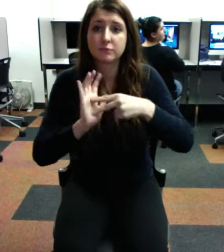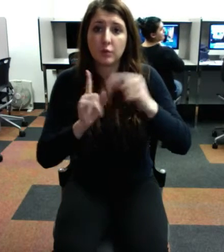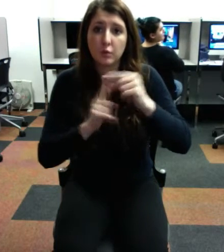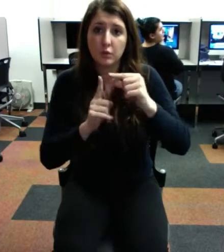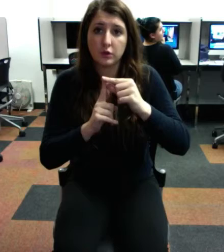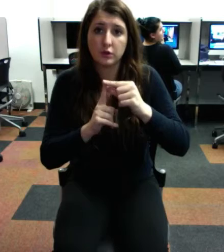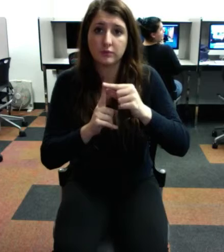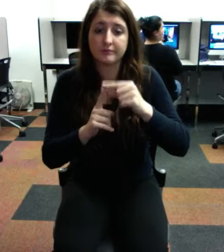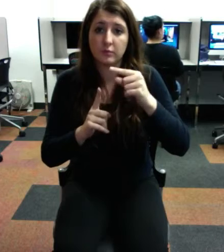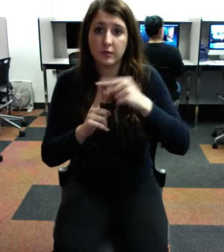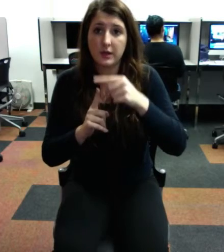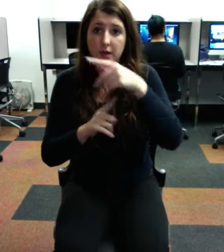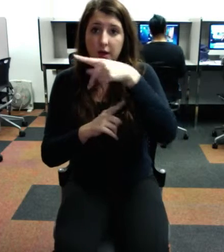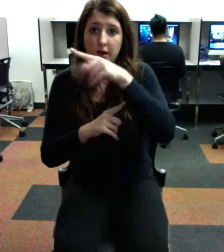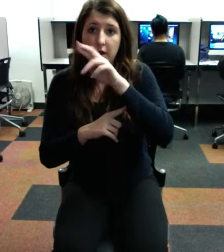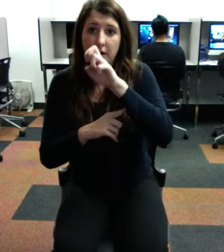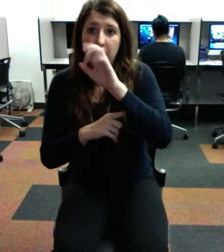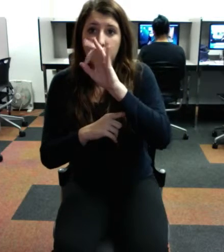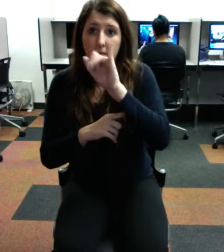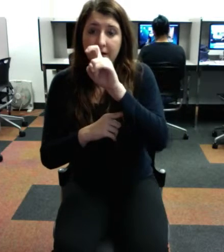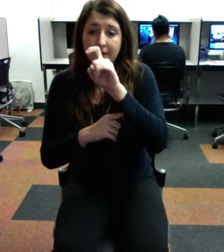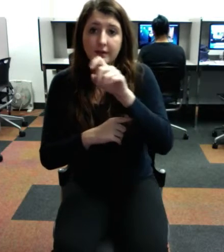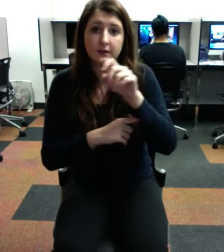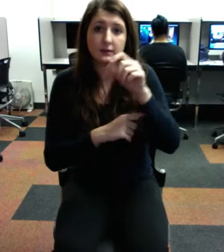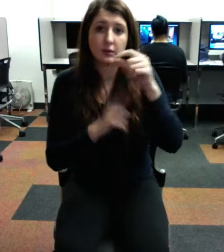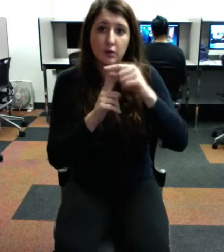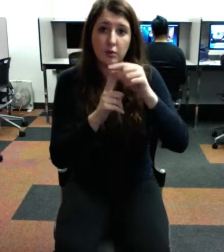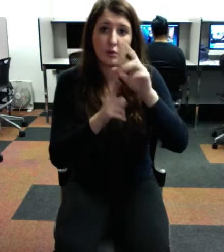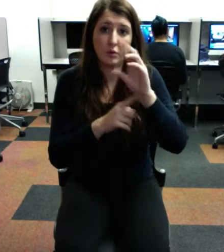joined together, vowels can be added for pronunciation purposes.